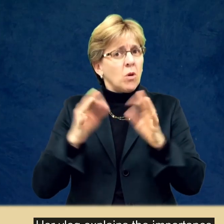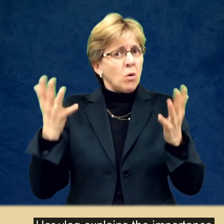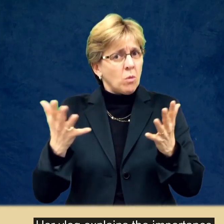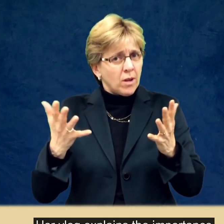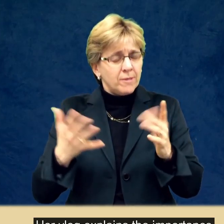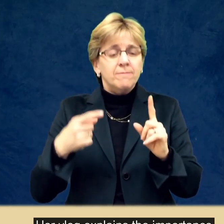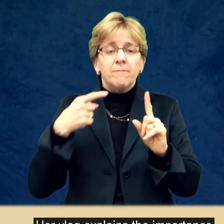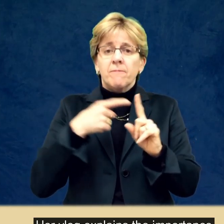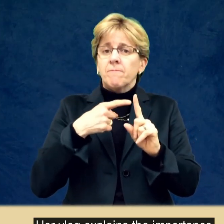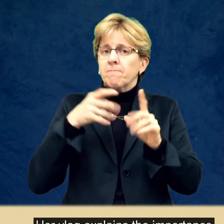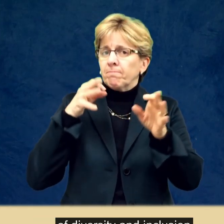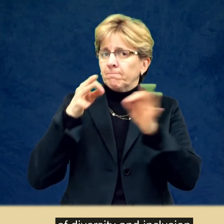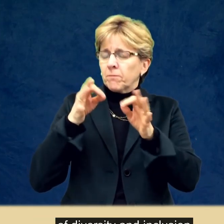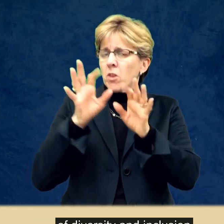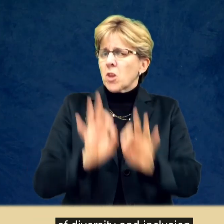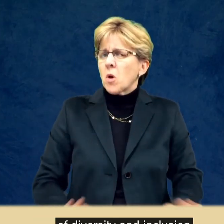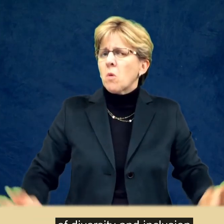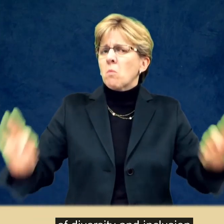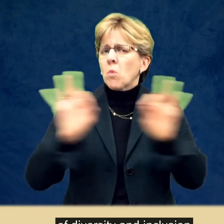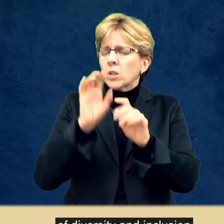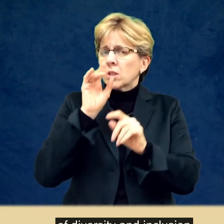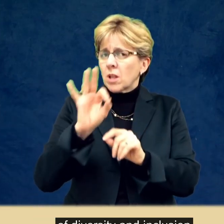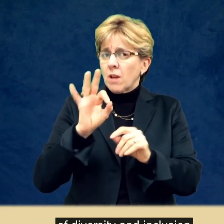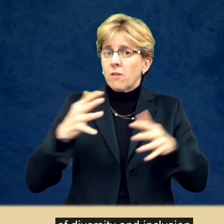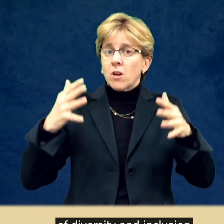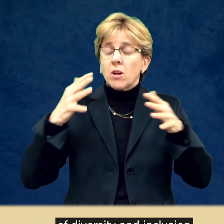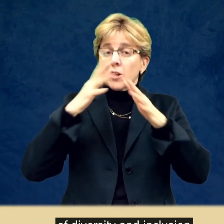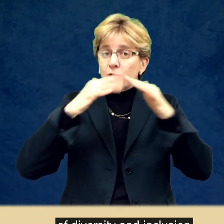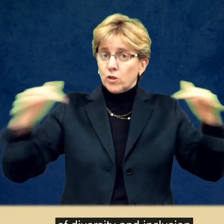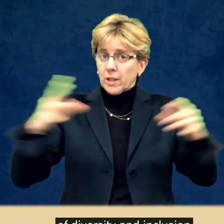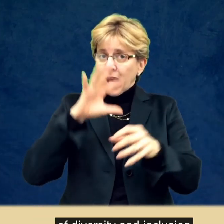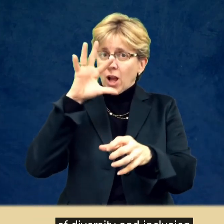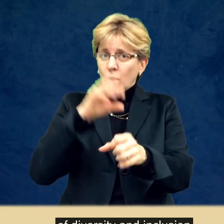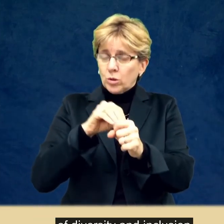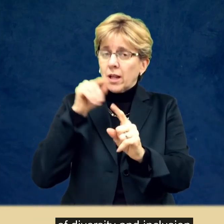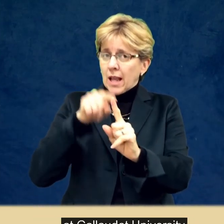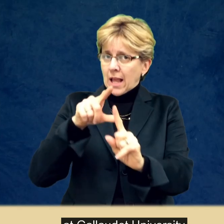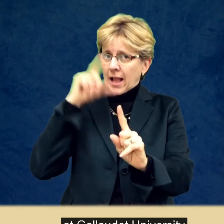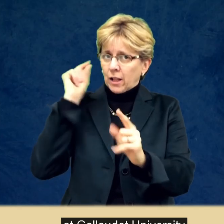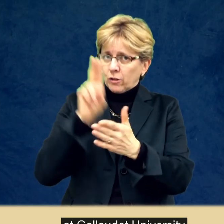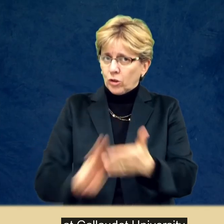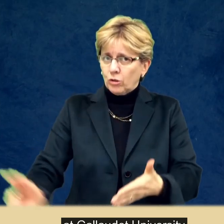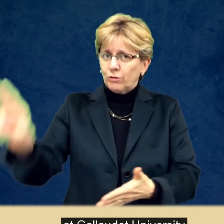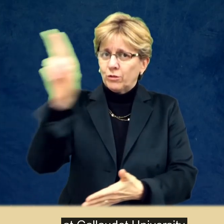explains the importance of diversity and inclusion at Gallaudet University.